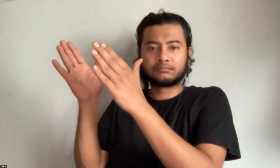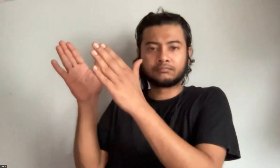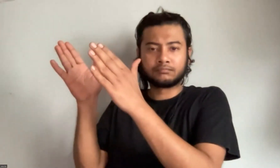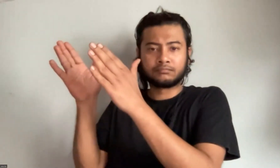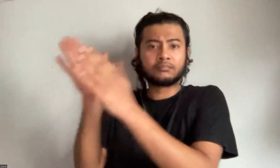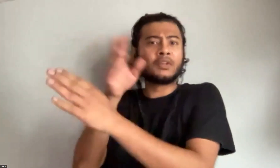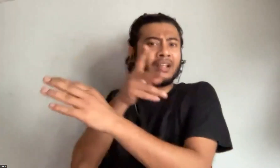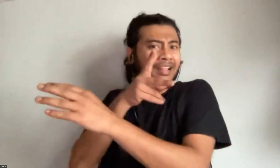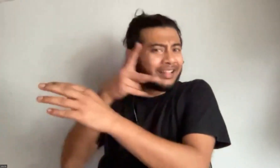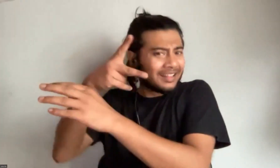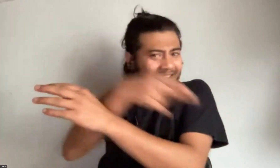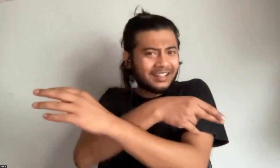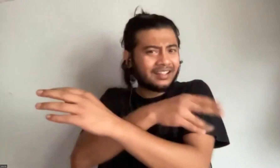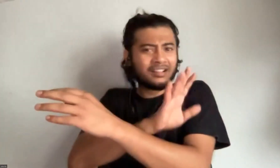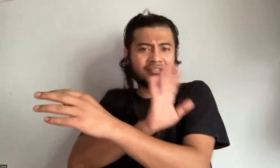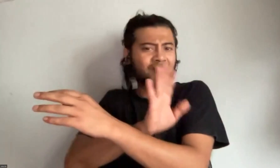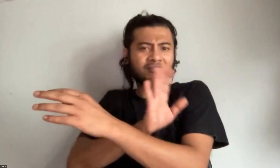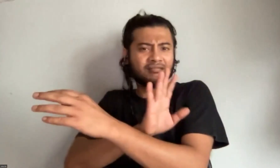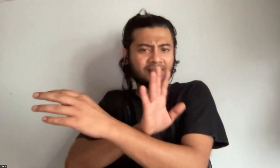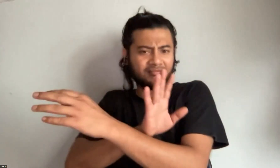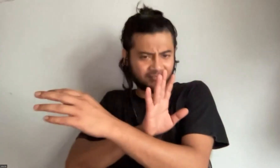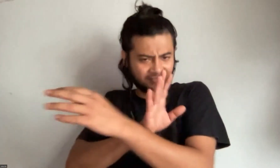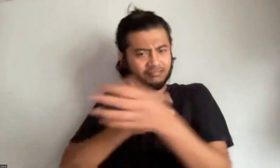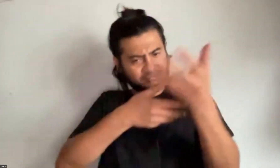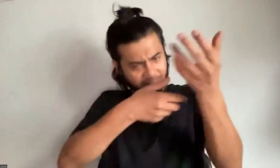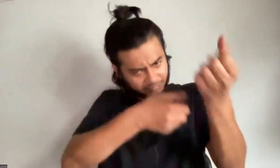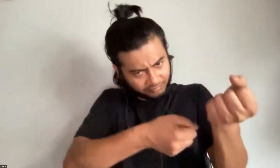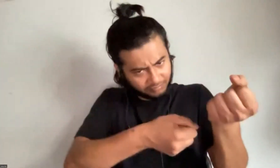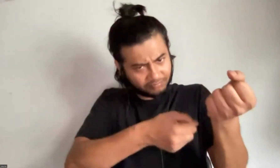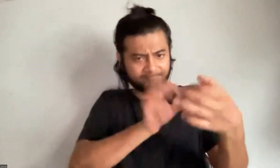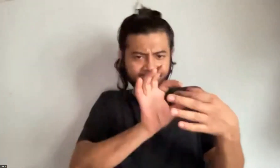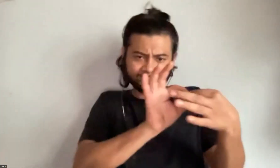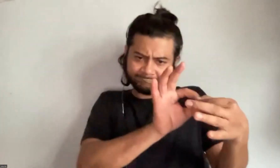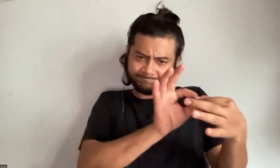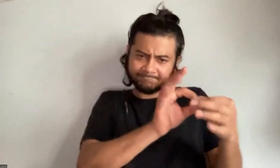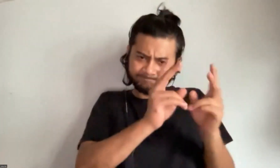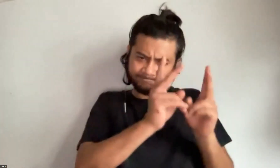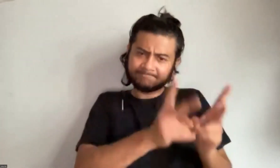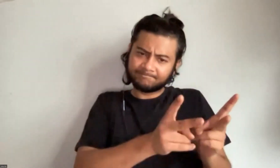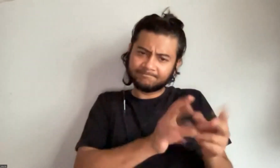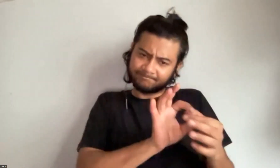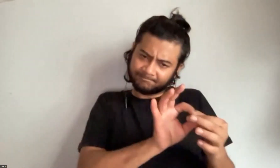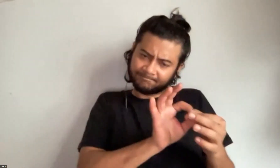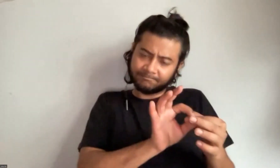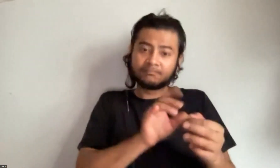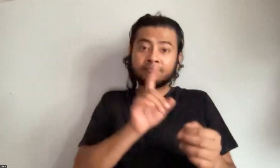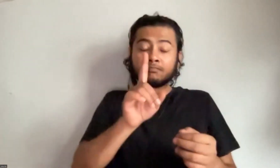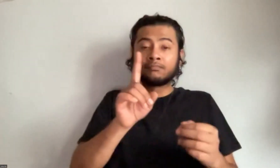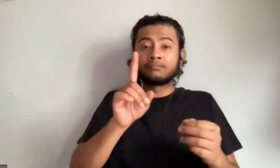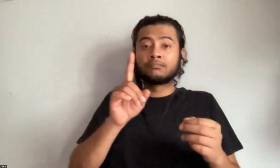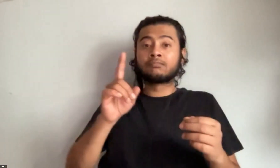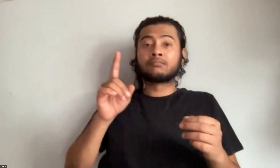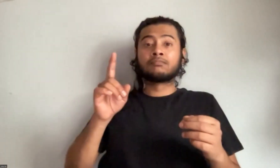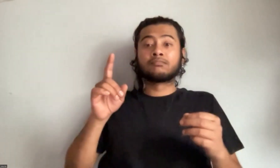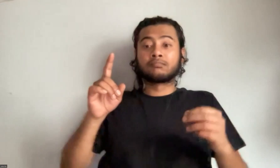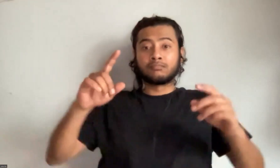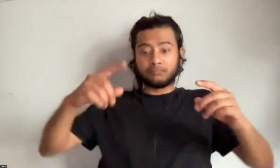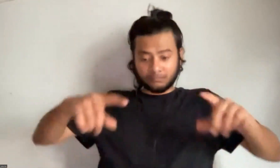our family, but we must remember that Krishna is my maintainer, Krishna is my